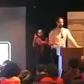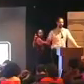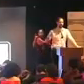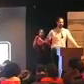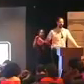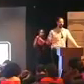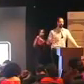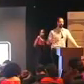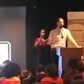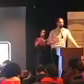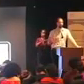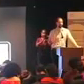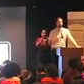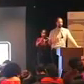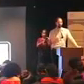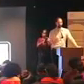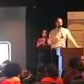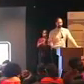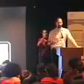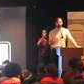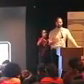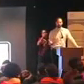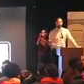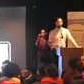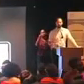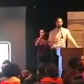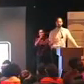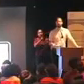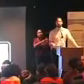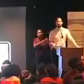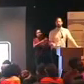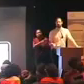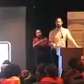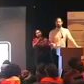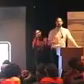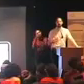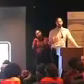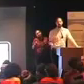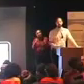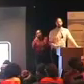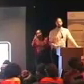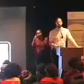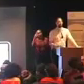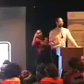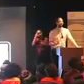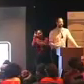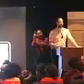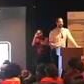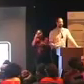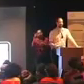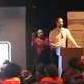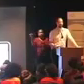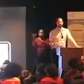with the system are always the majority when they're submitting things. But if you have something good to say, the IRC team loves to hear about that sort of stuff. It keeps